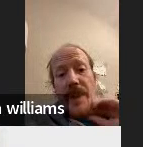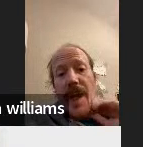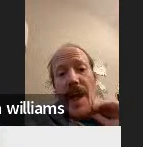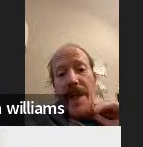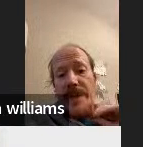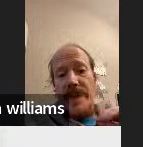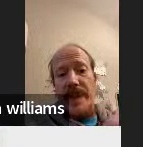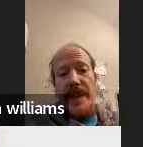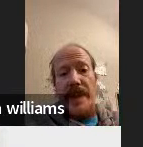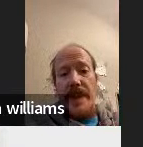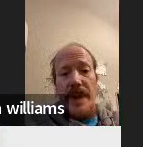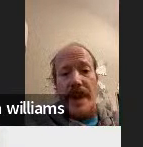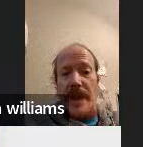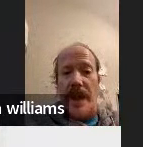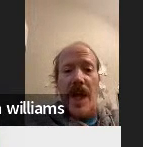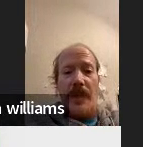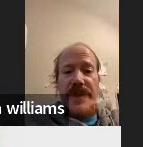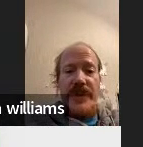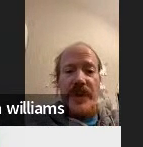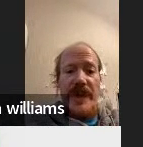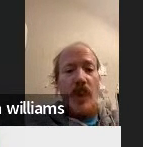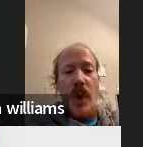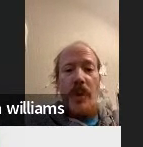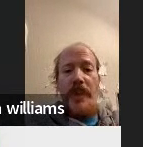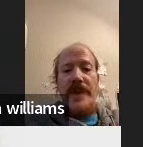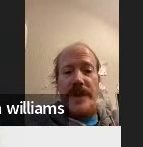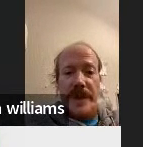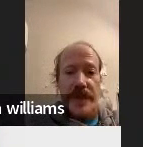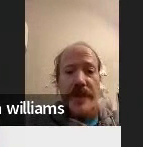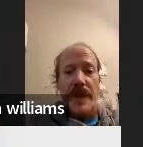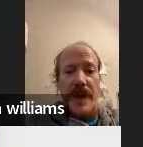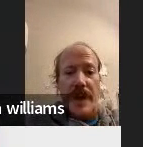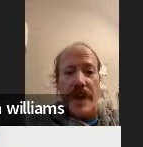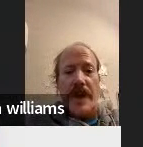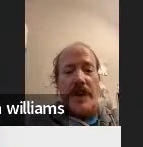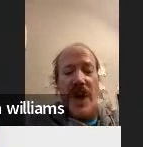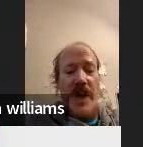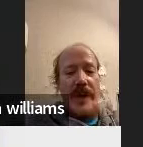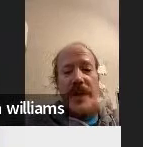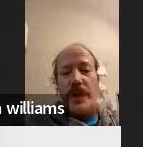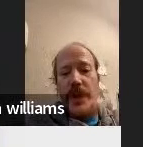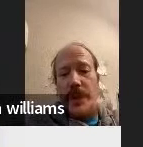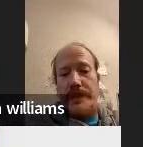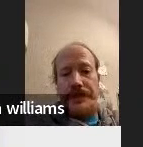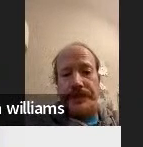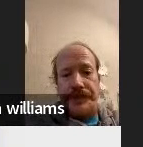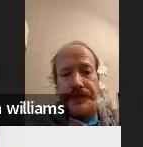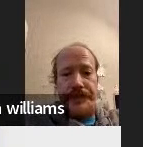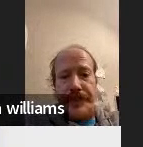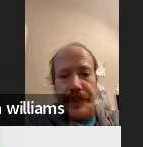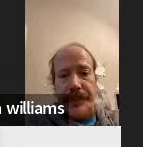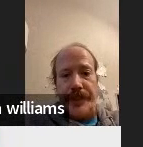just like a couple lines to maybe help us feel like more open to, sharing like you do.